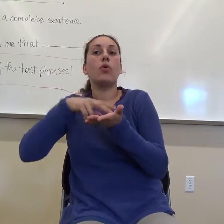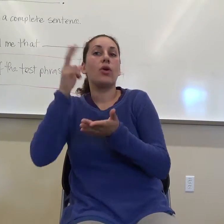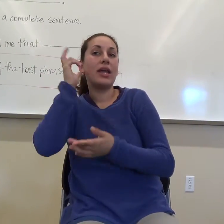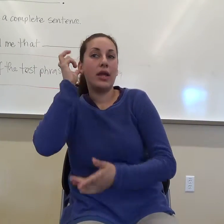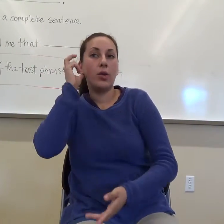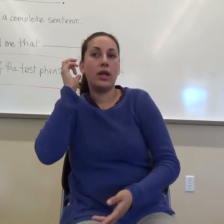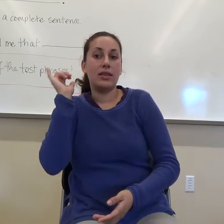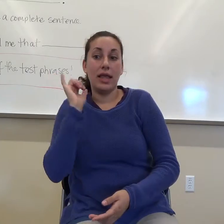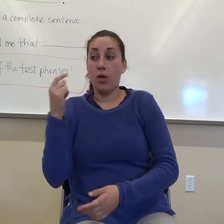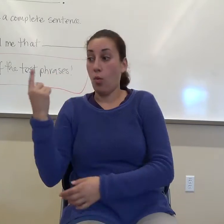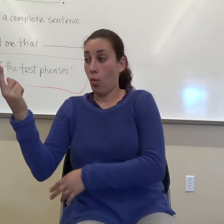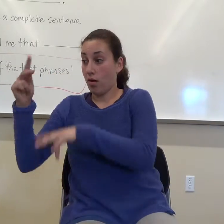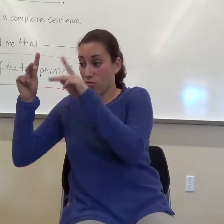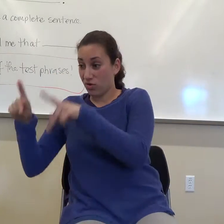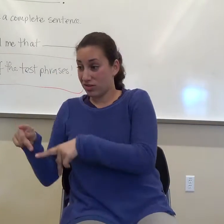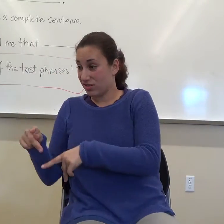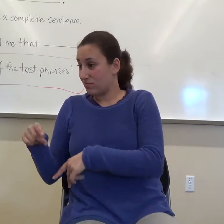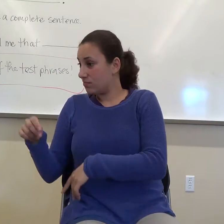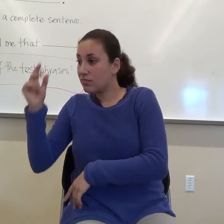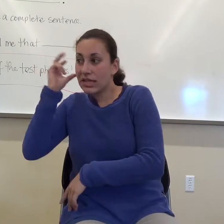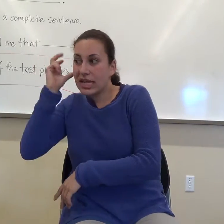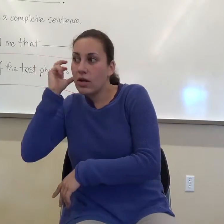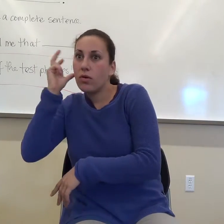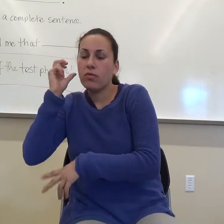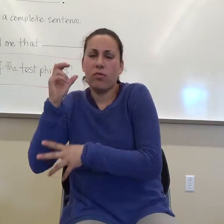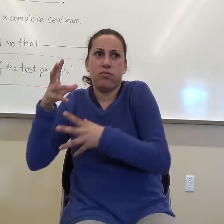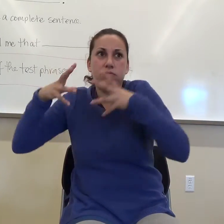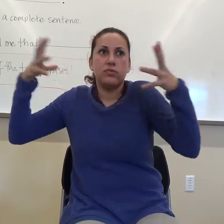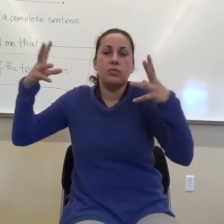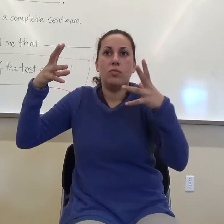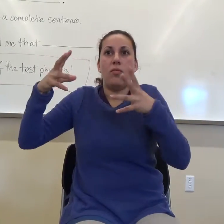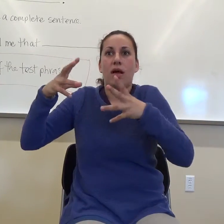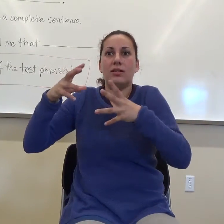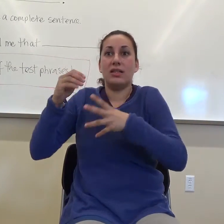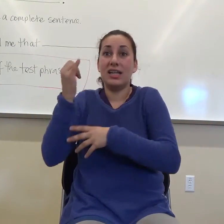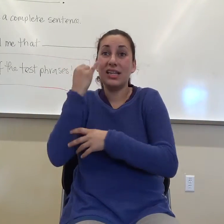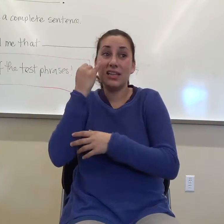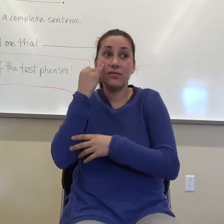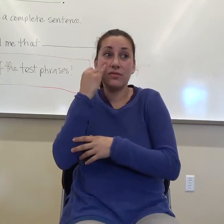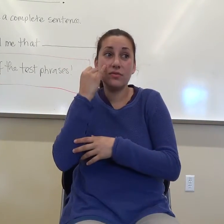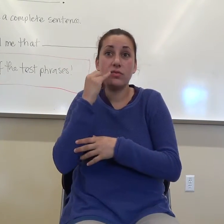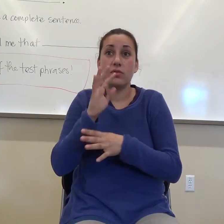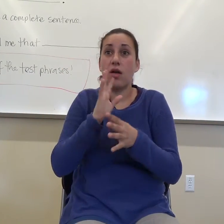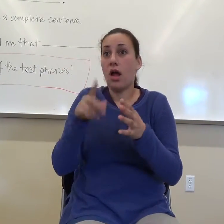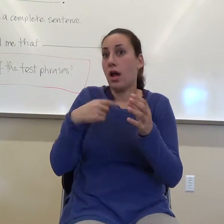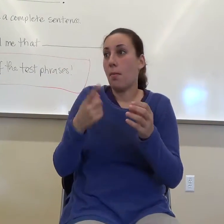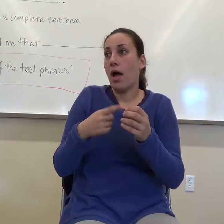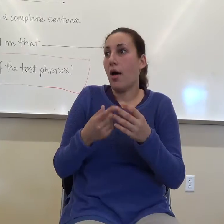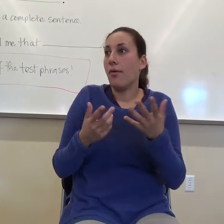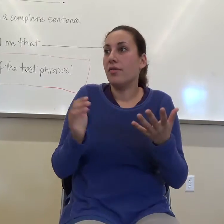person will just hear, like if people are popping bubble wrap, you wouldn't think that would be such a big